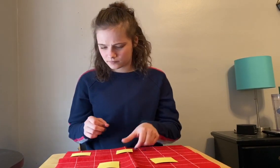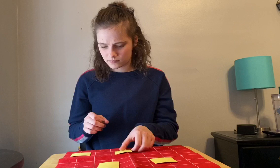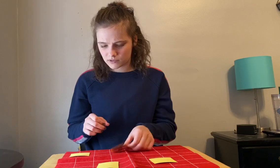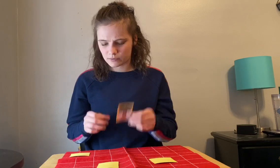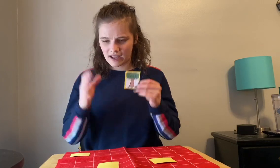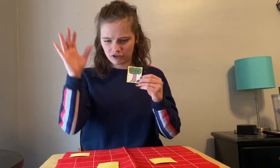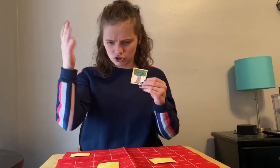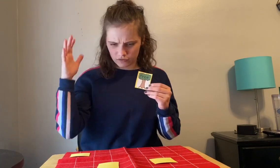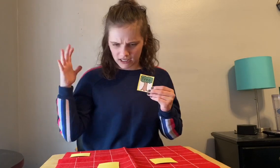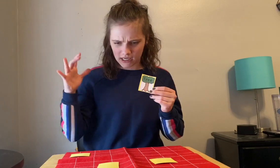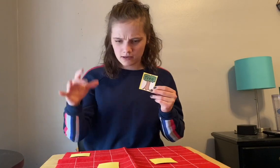We have a tree.